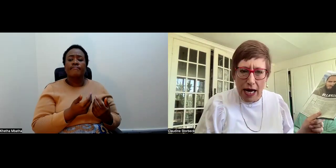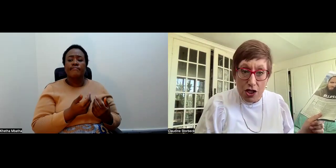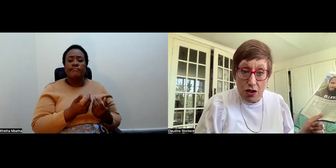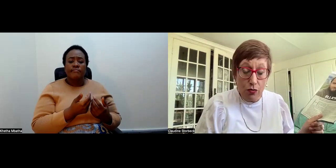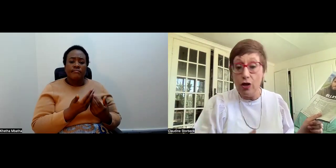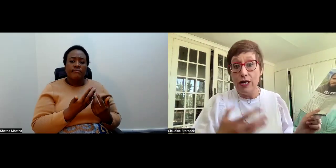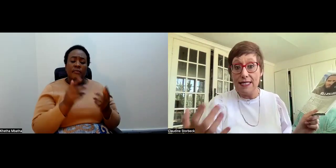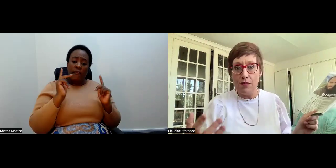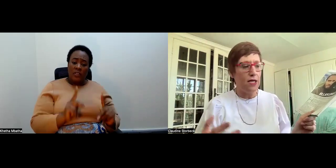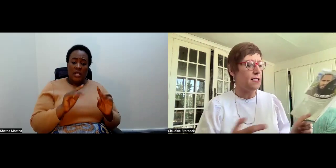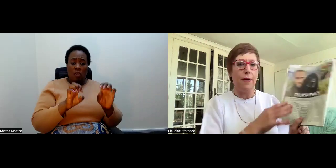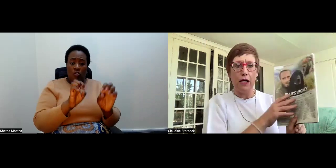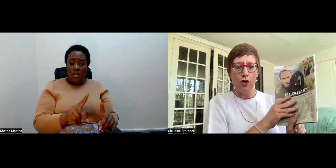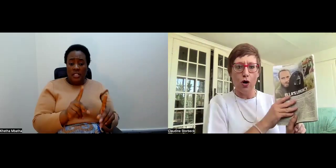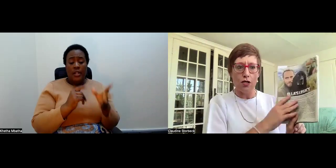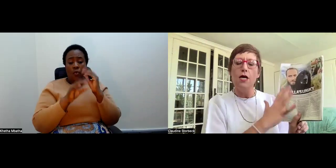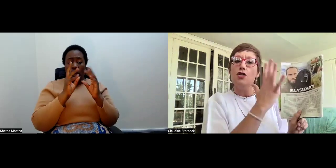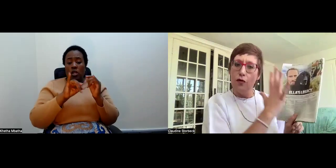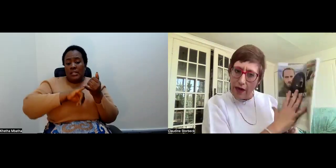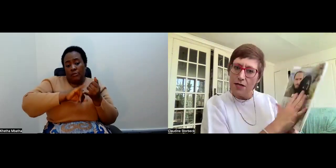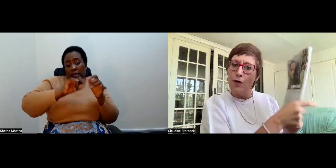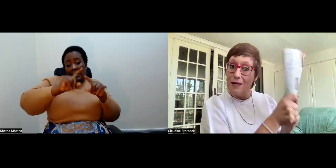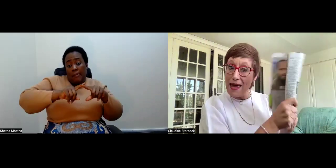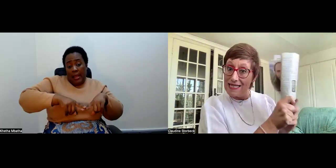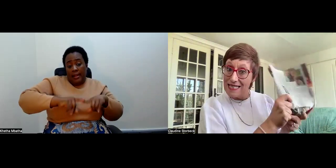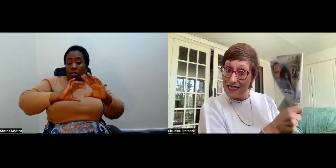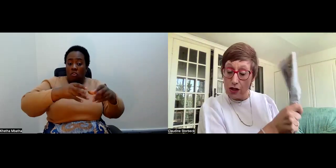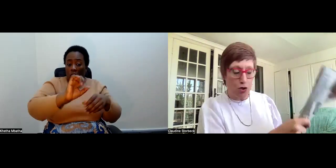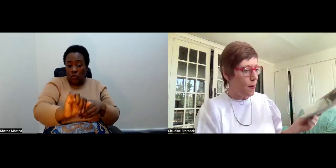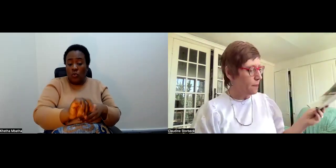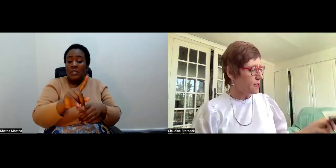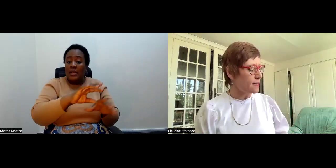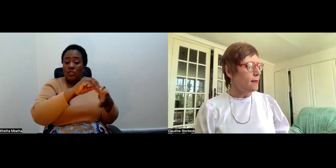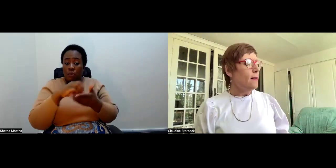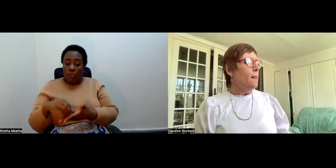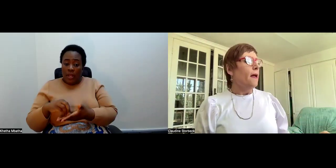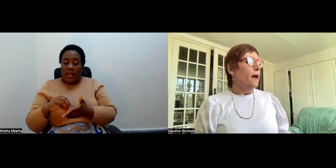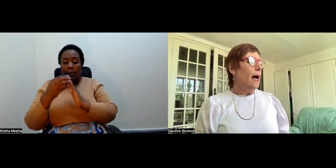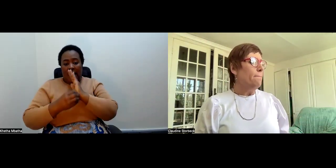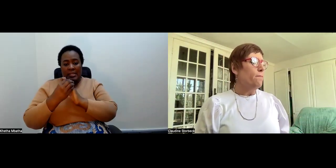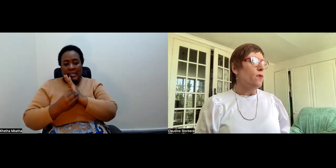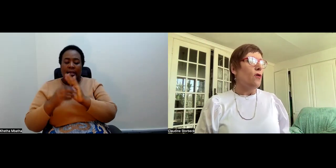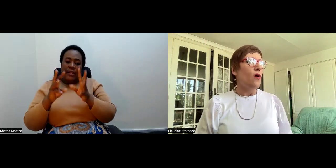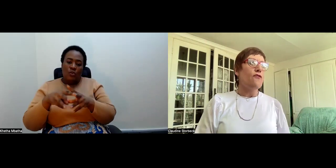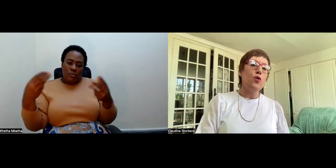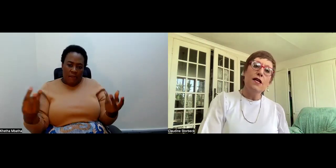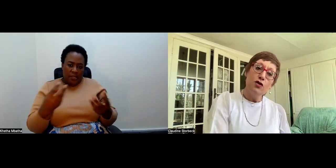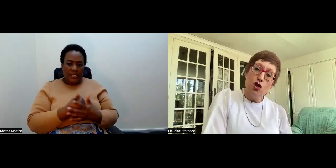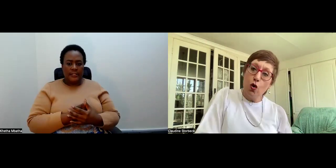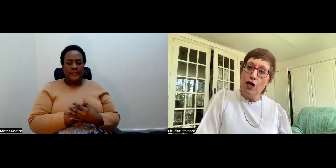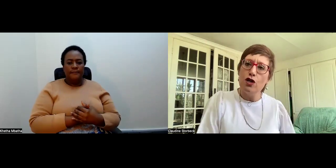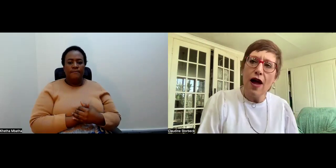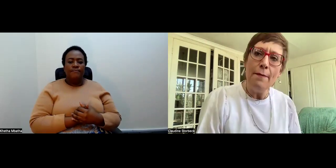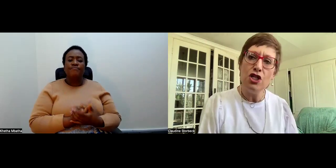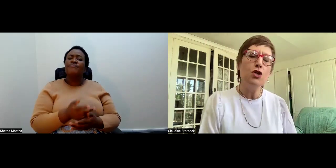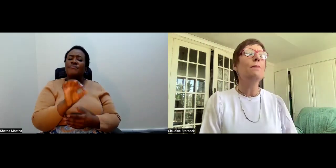physical education, we're learning subjects depending on your class. So that is bringing magazines and newspapers. Of course, there is